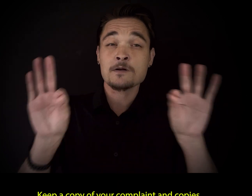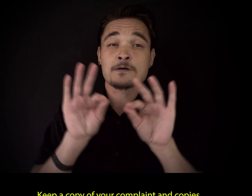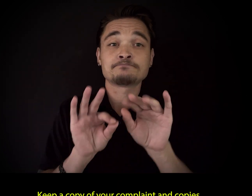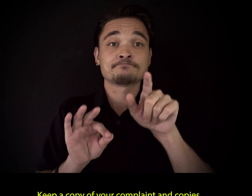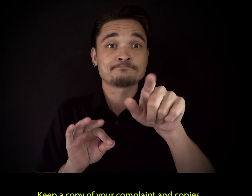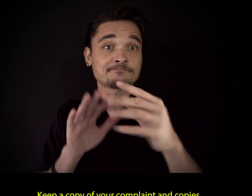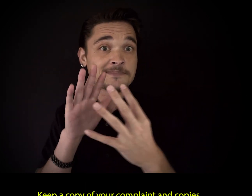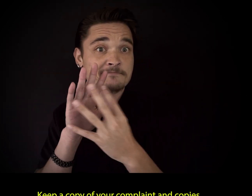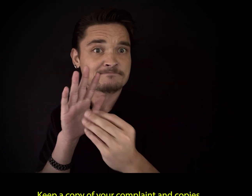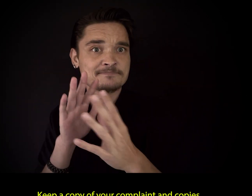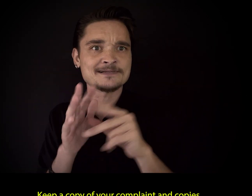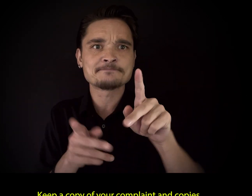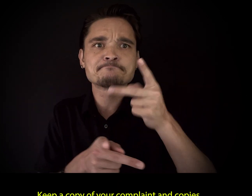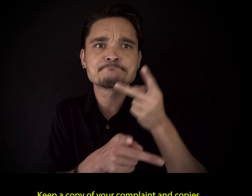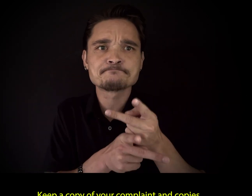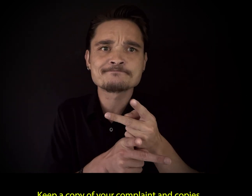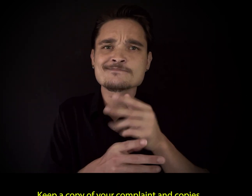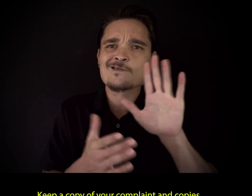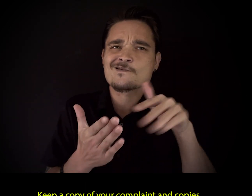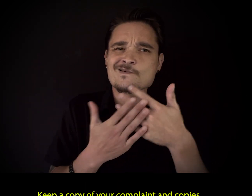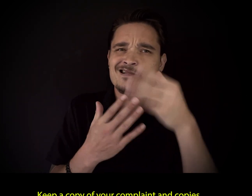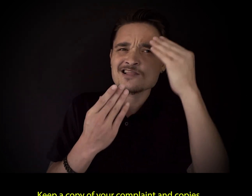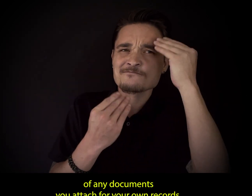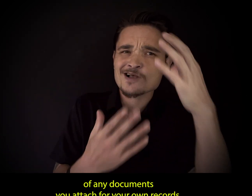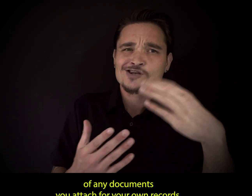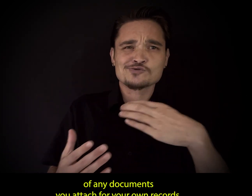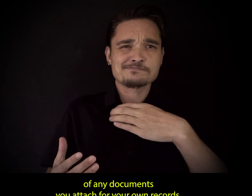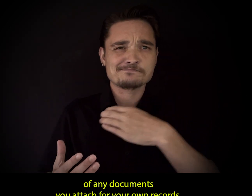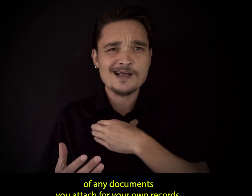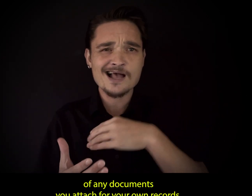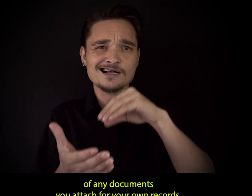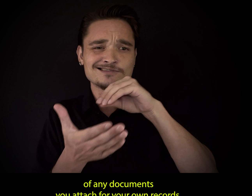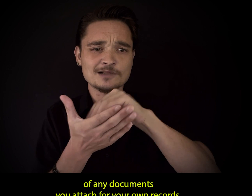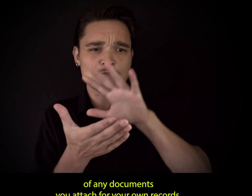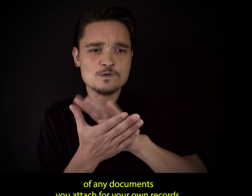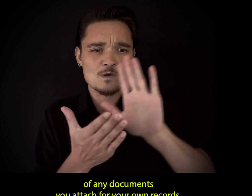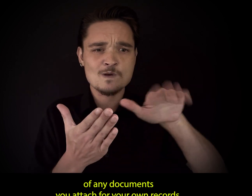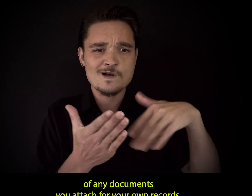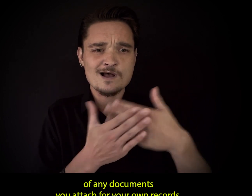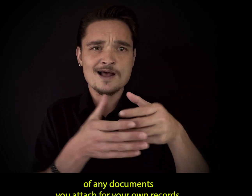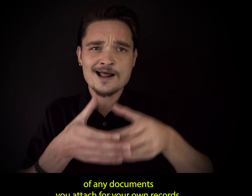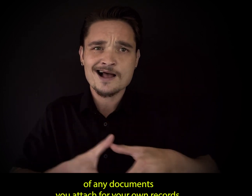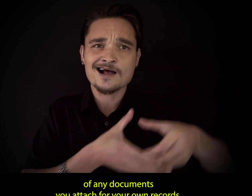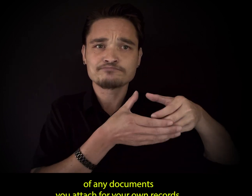Keep a copy of your complaint and copies of any documents you attach for your own records.